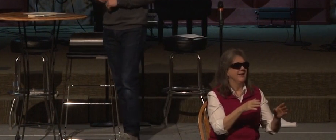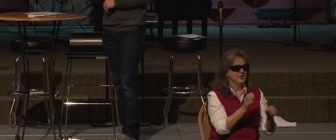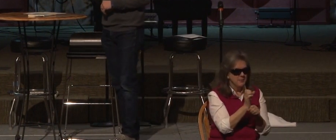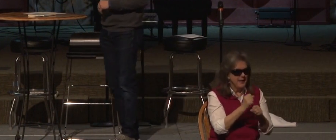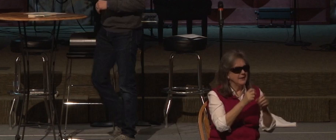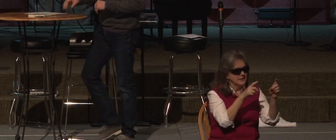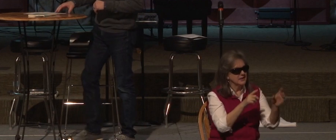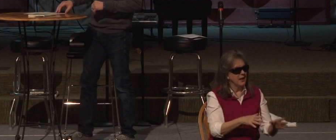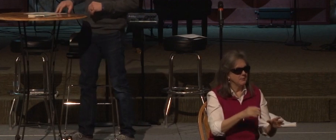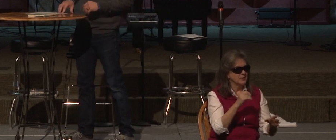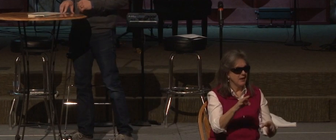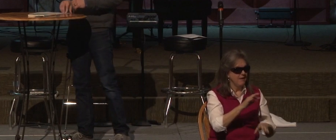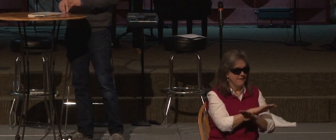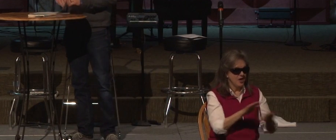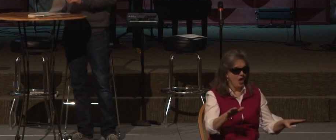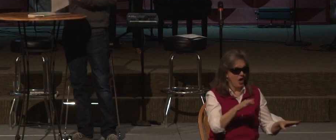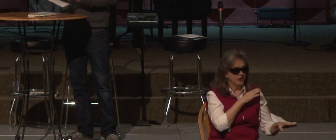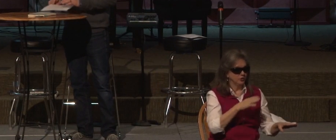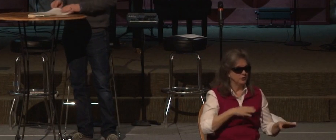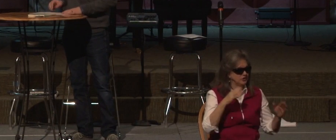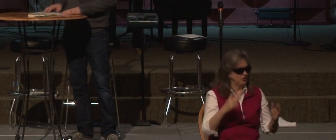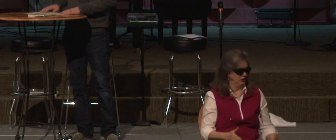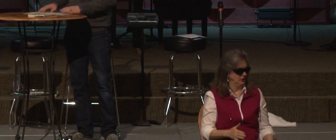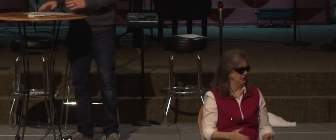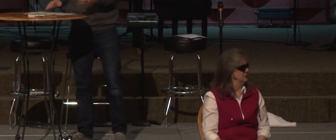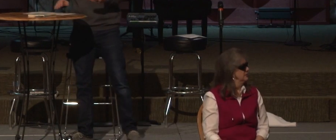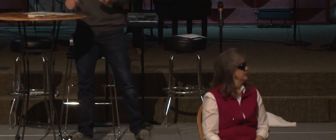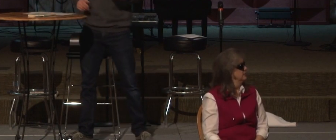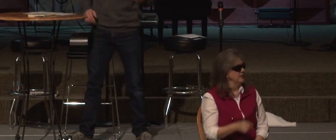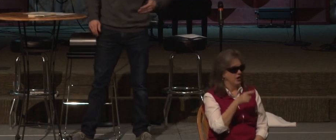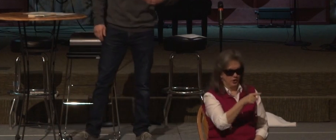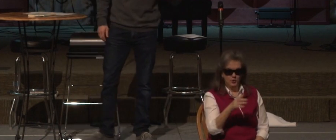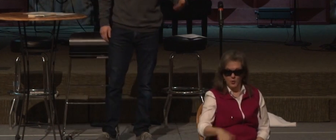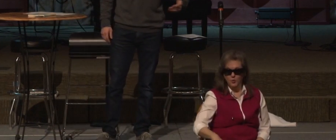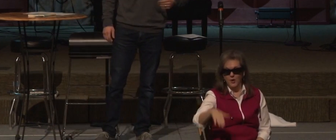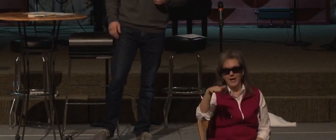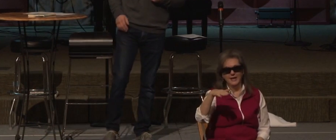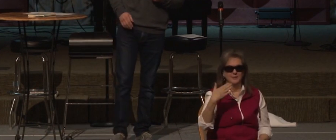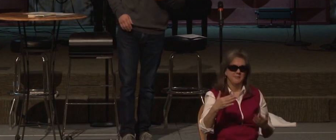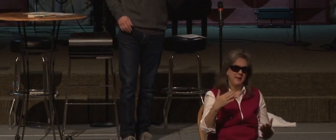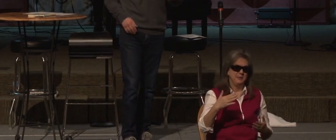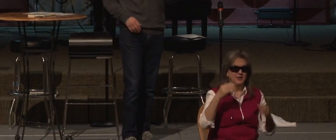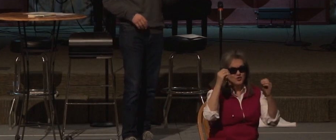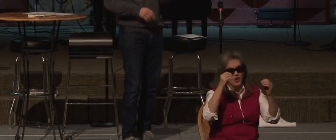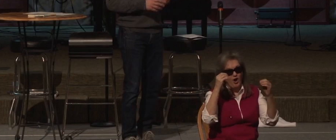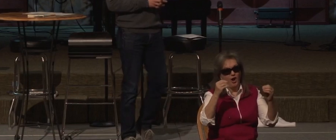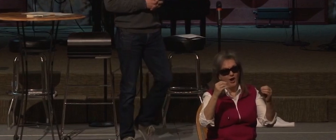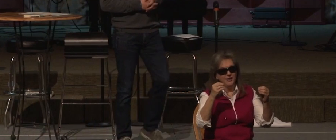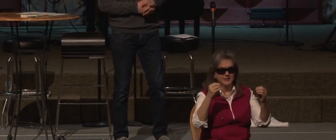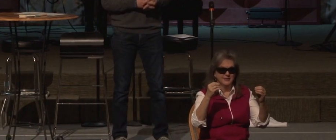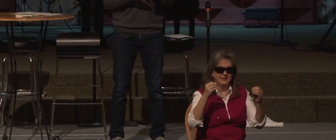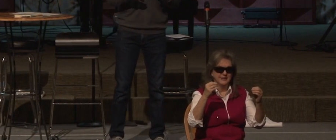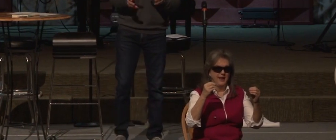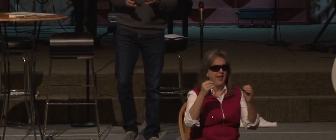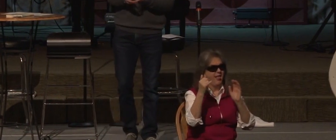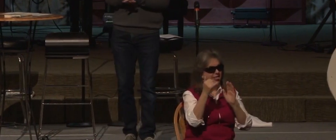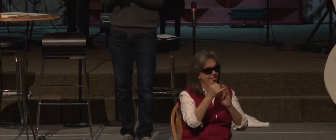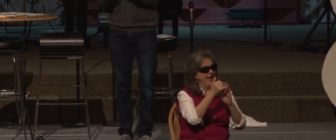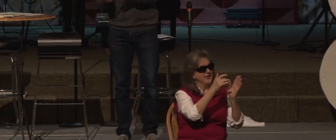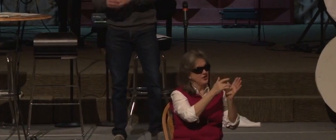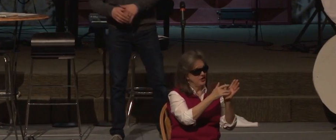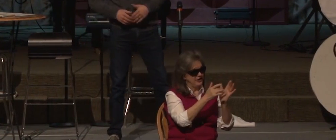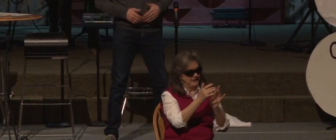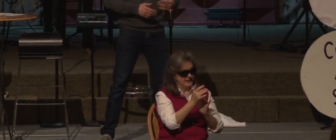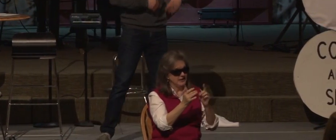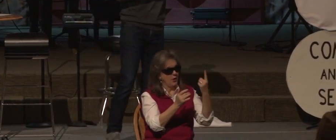non-Christians? Well, you were raised or maybe taught, maybe self-taught, that Jesus